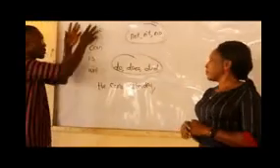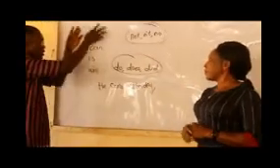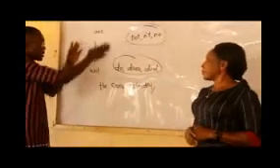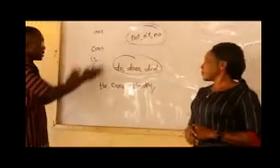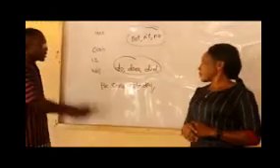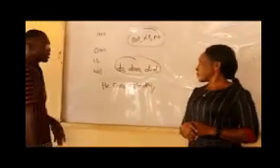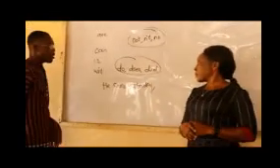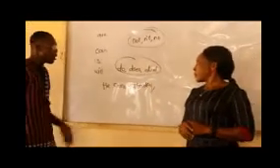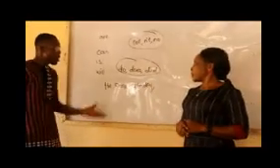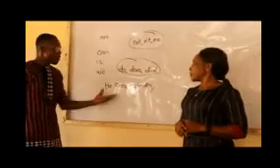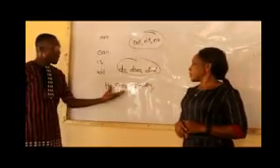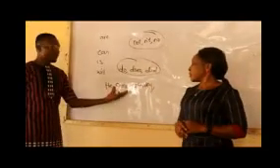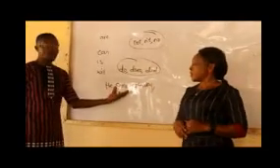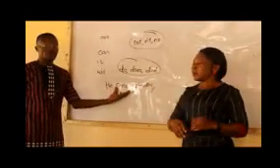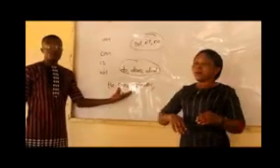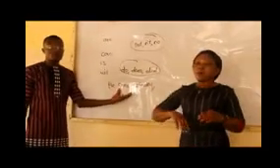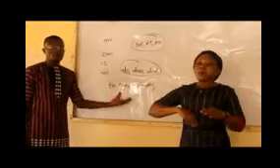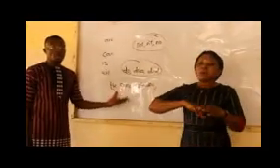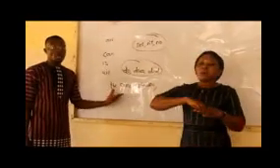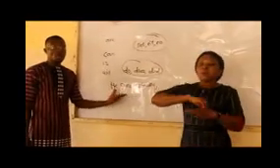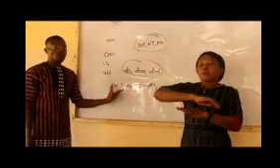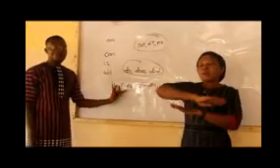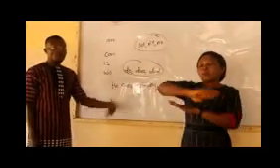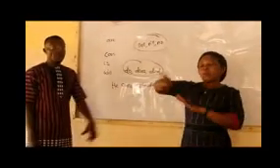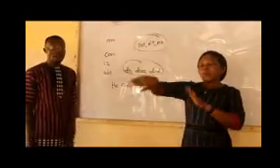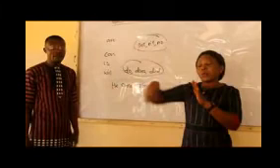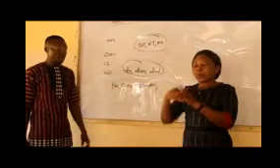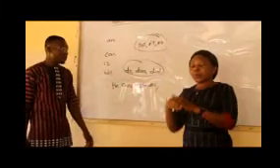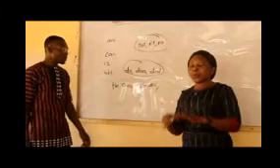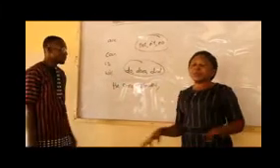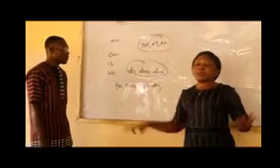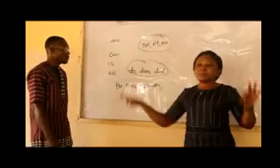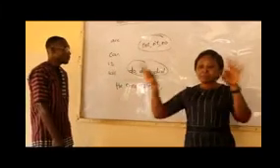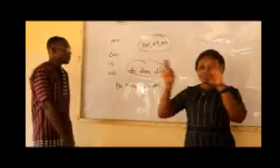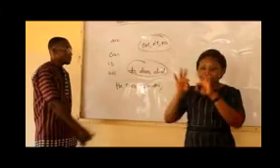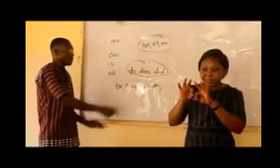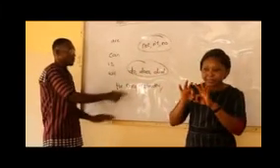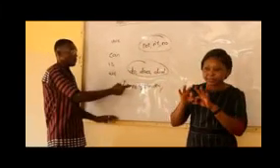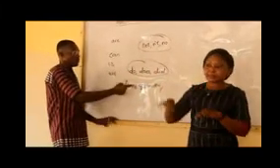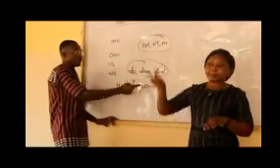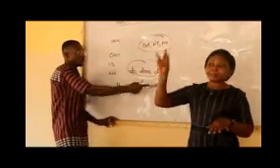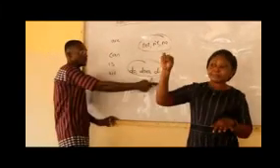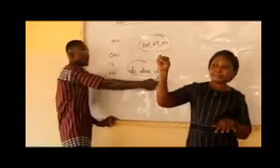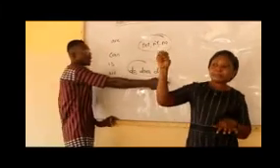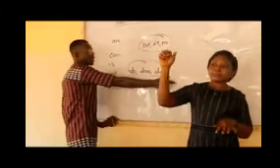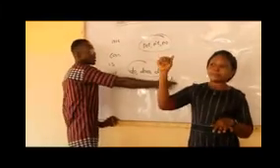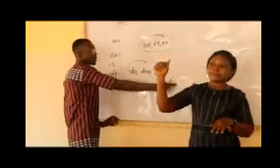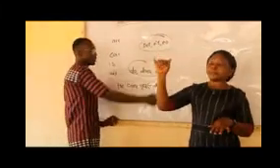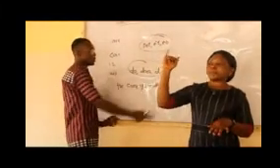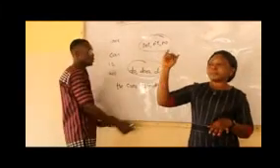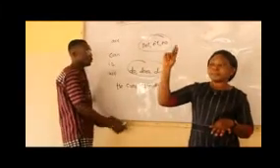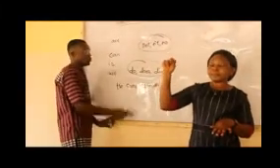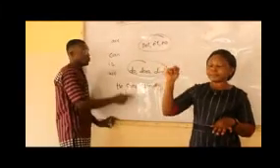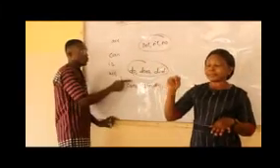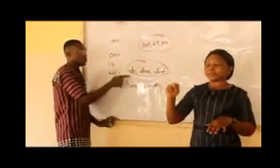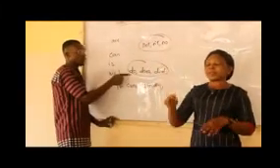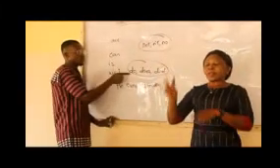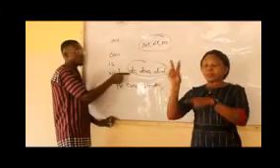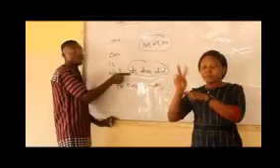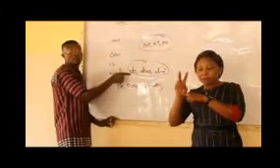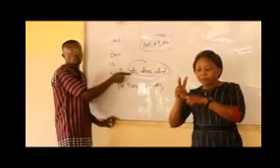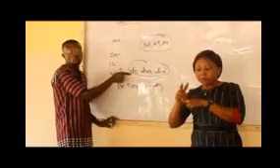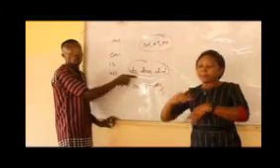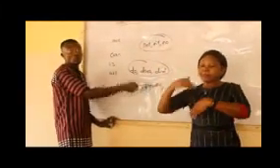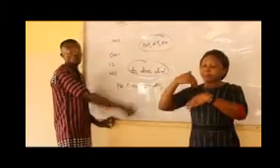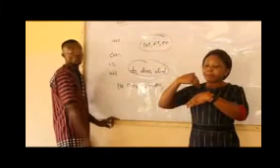Apart from auxiliaries, all main verbs, most main verbs form their tags using